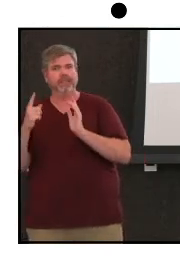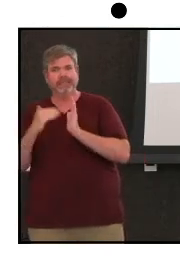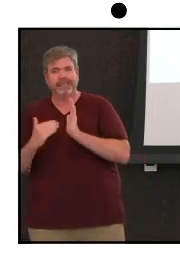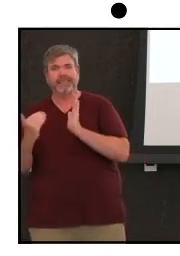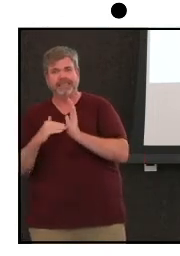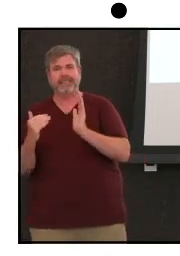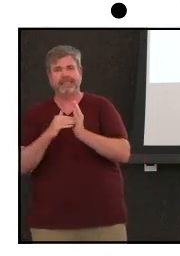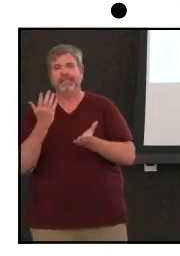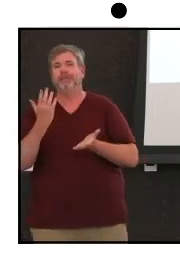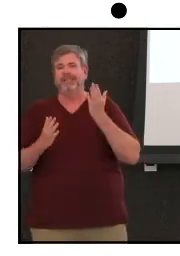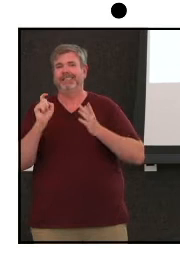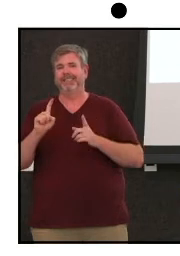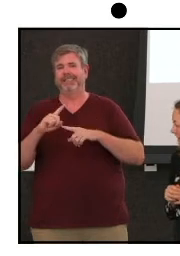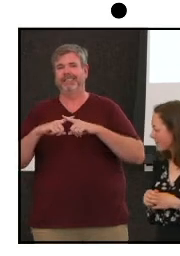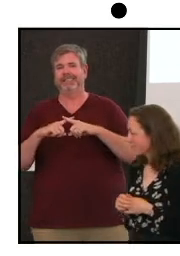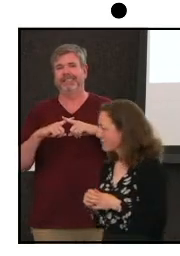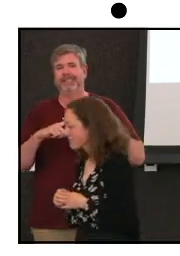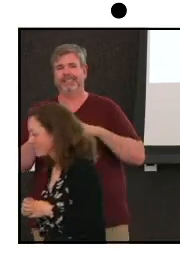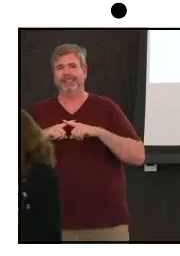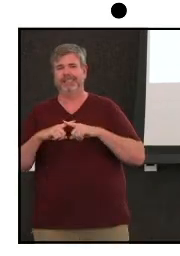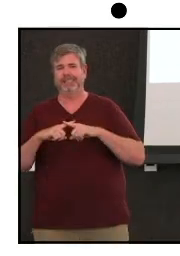to questions. Thank you. Thank you,